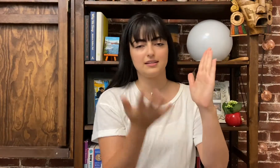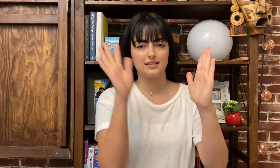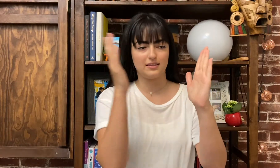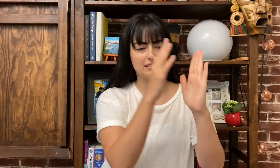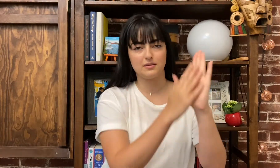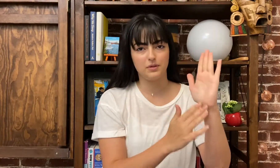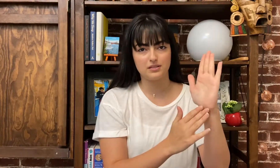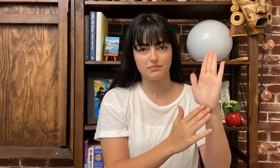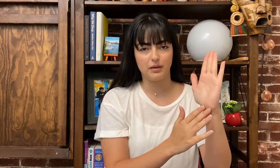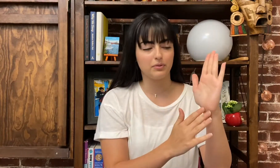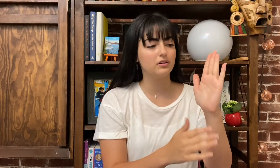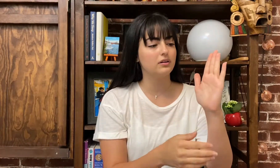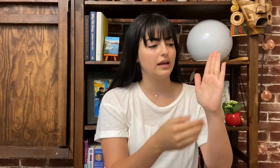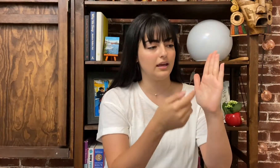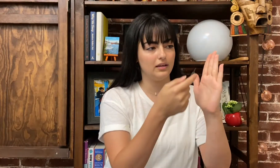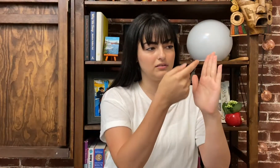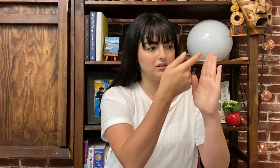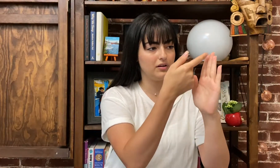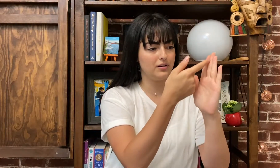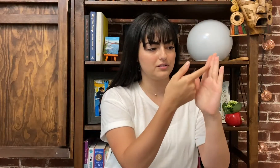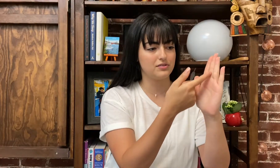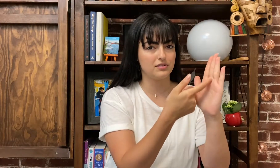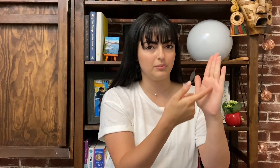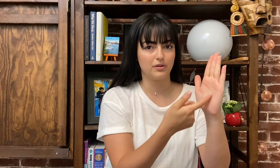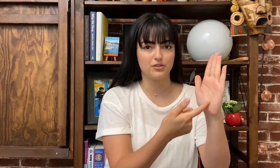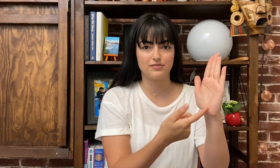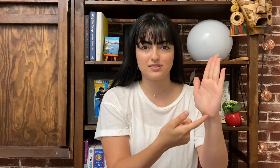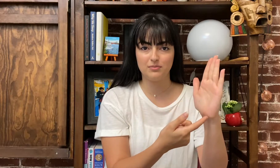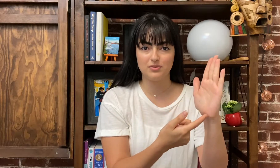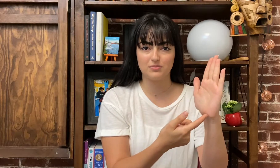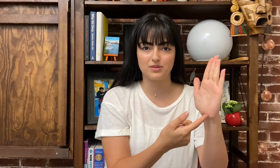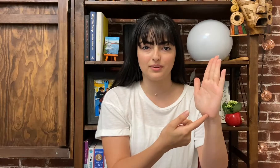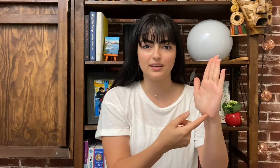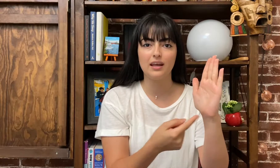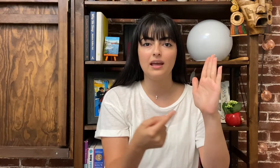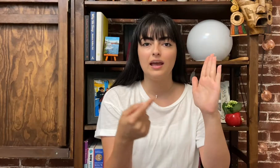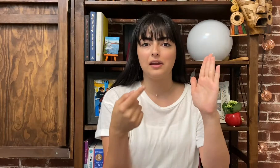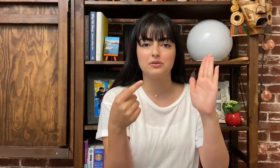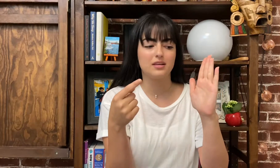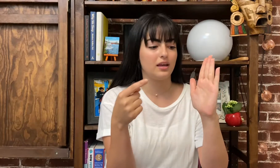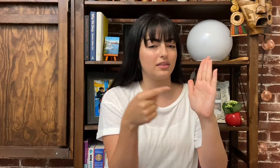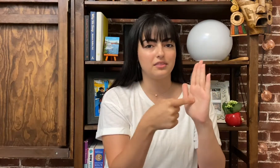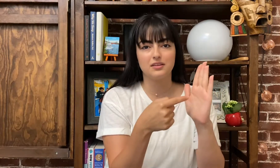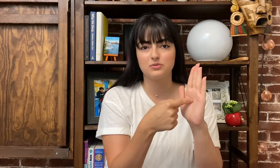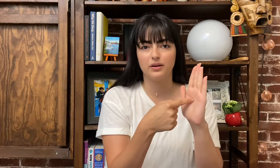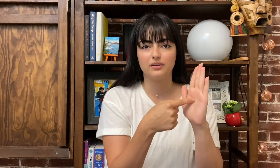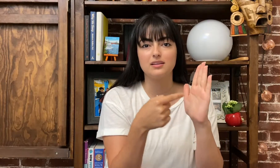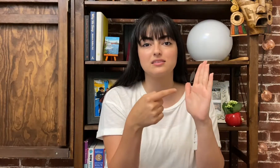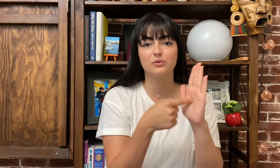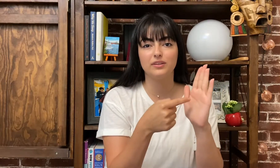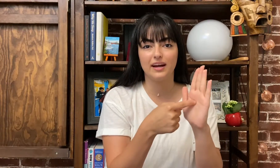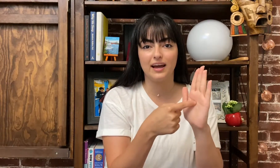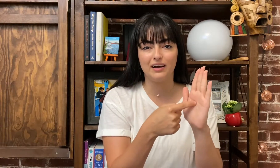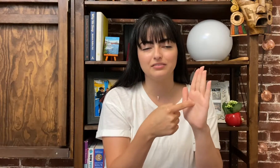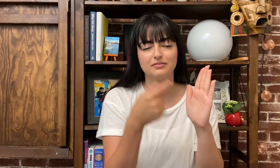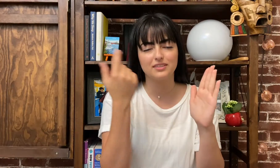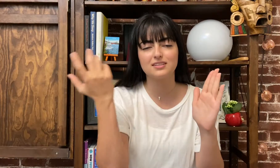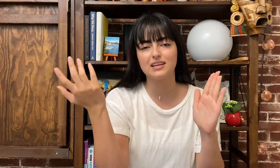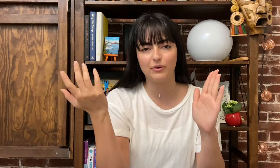say this is a piece of paper and there's a bunch of symptoms on it and you say this one, this is the one that I have. This is how I